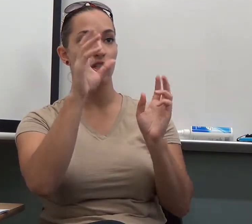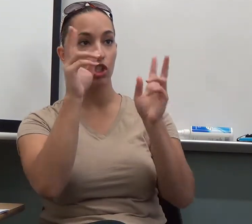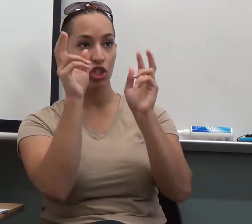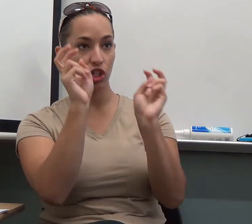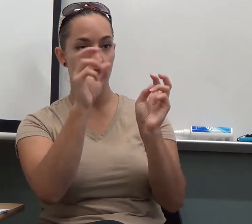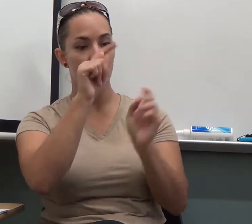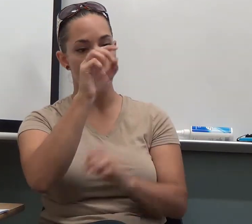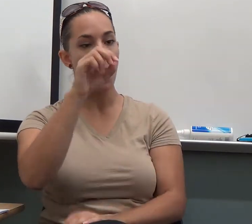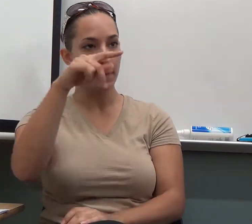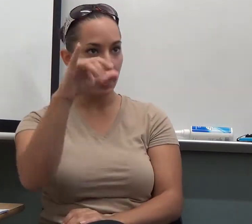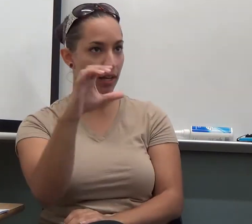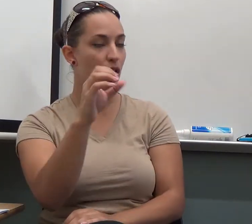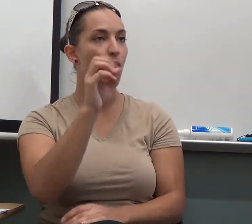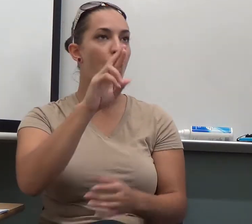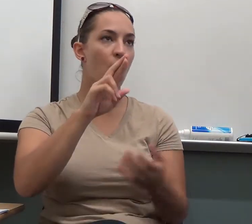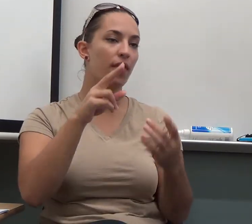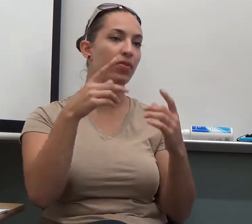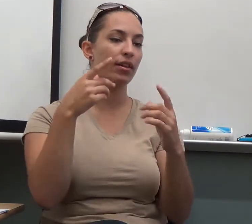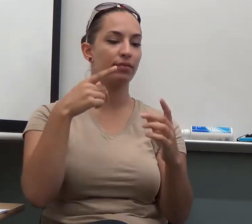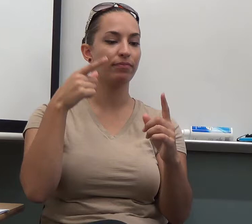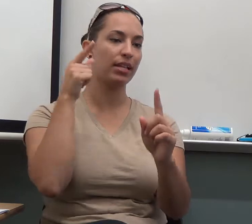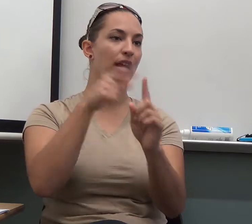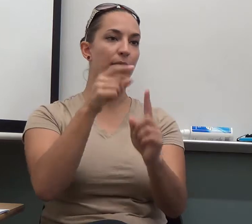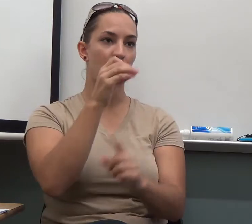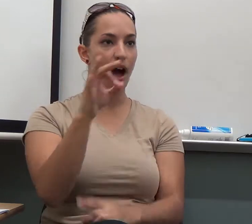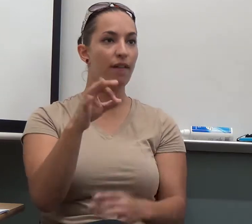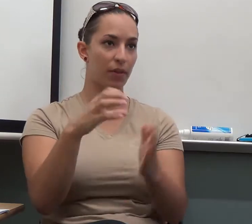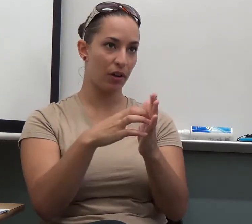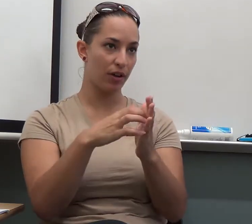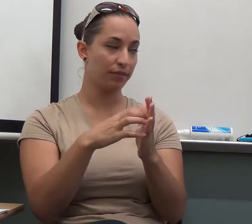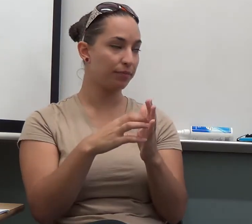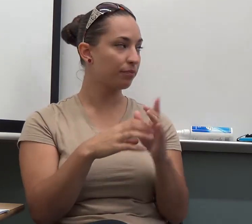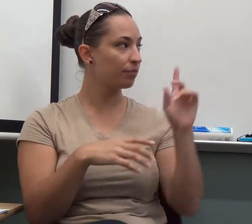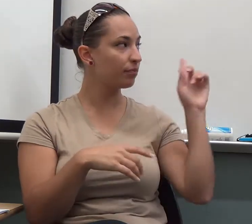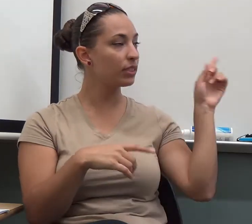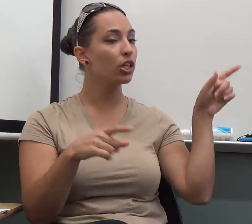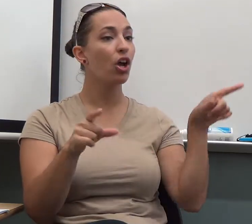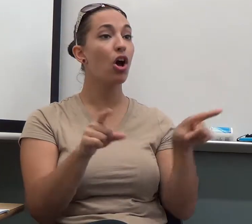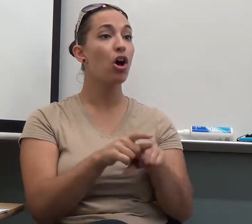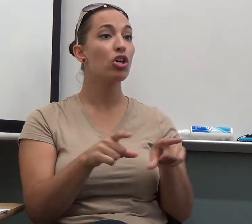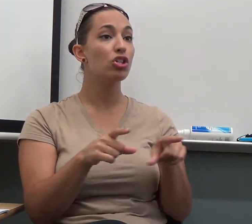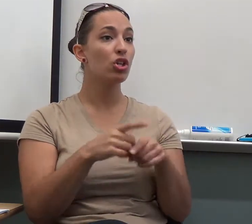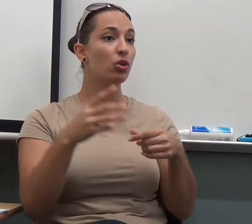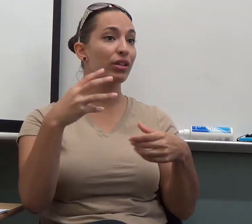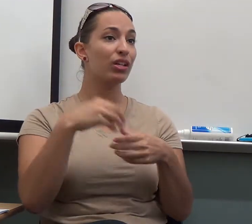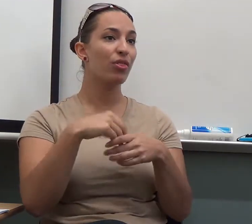It also has what we call the controlling idea.